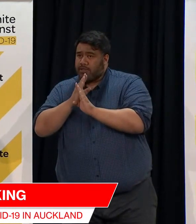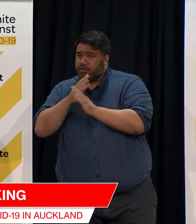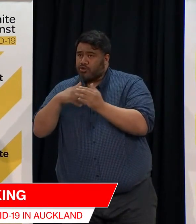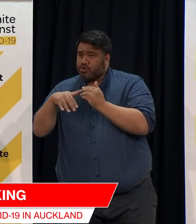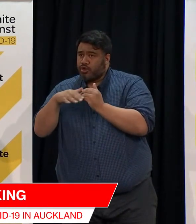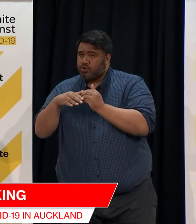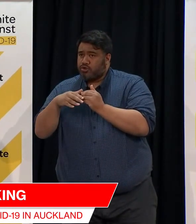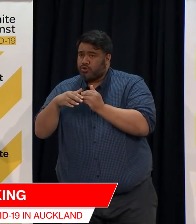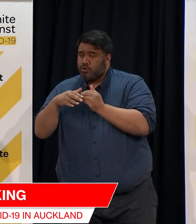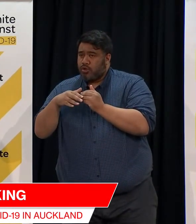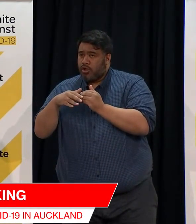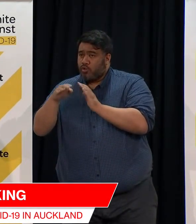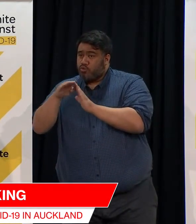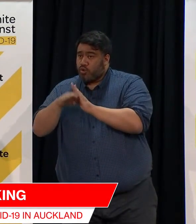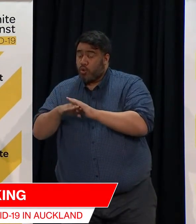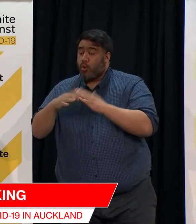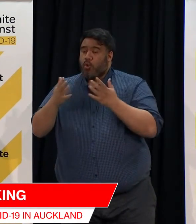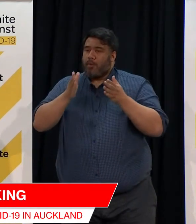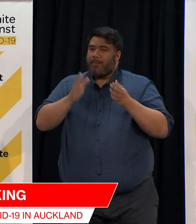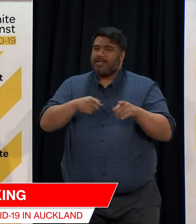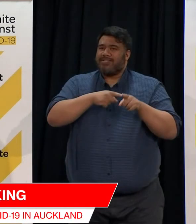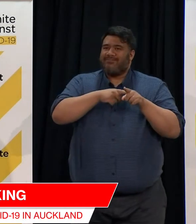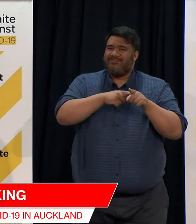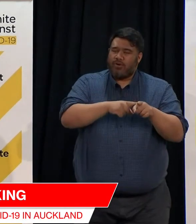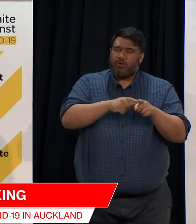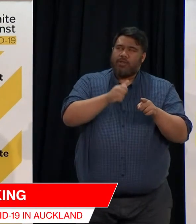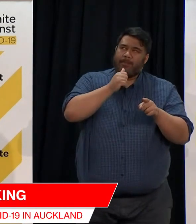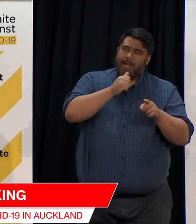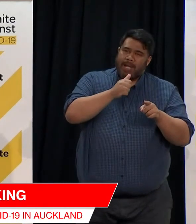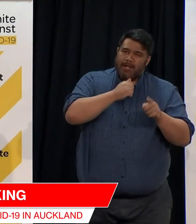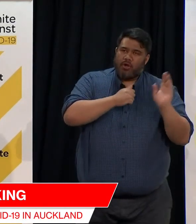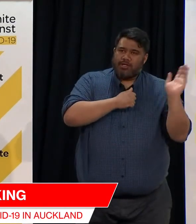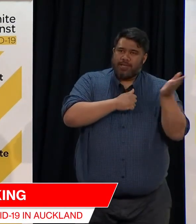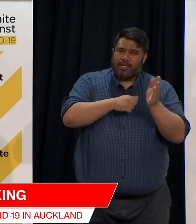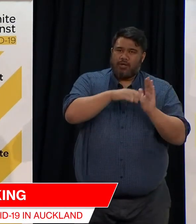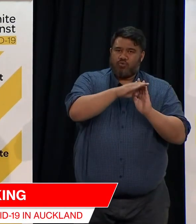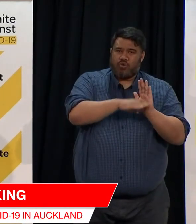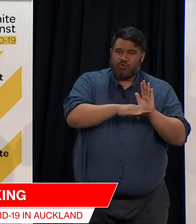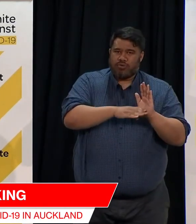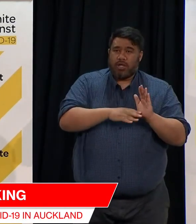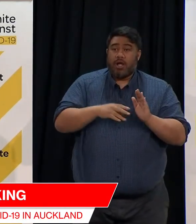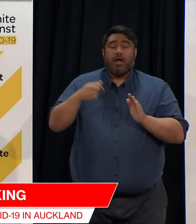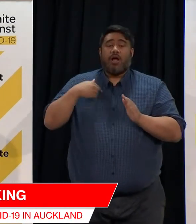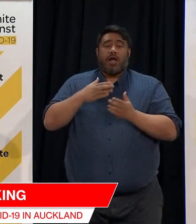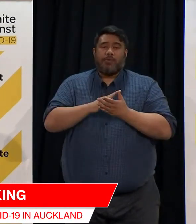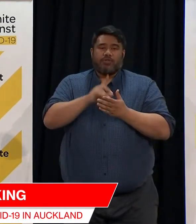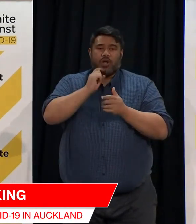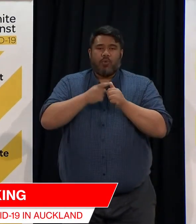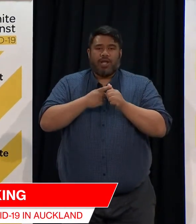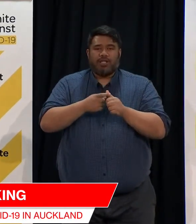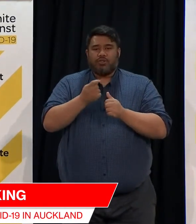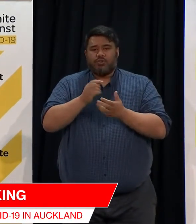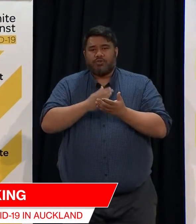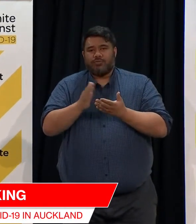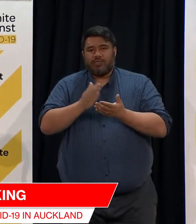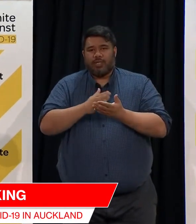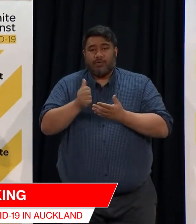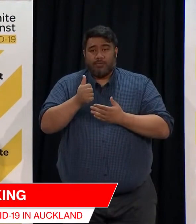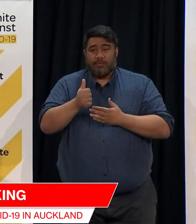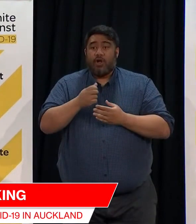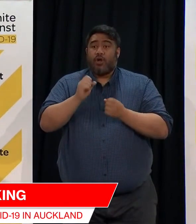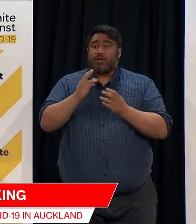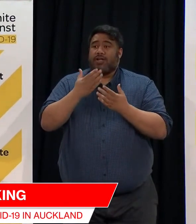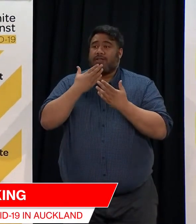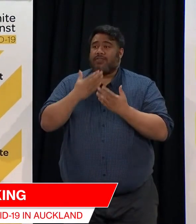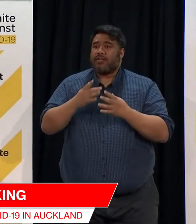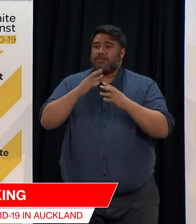the hospitality, bars, clubs, etc. rules? I don't have that off the top of my head. I'll come back to you on that and get you a clear answer on that. Yep. All right.